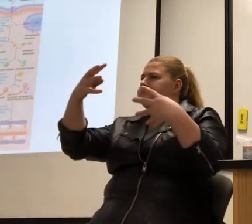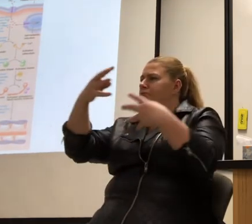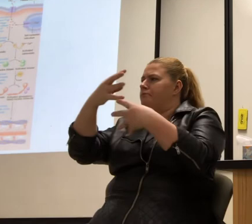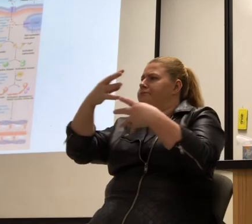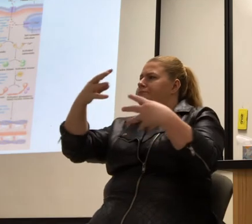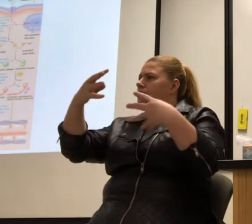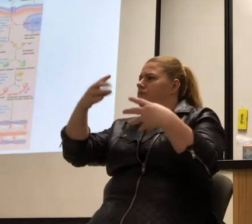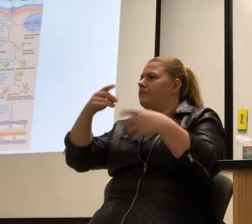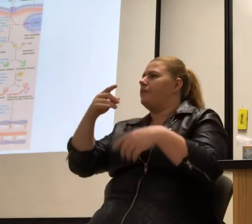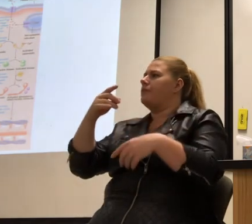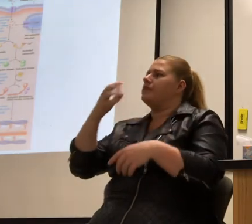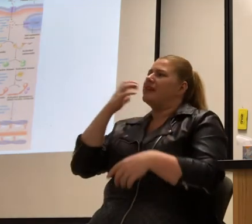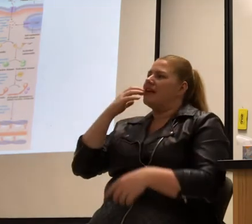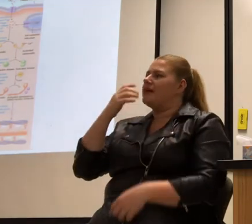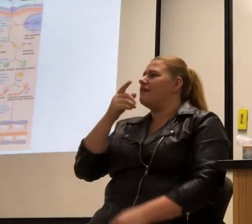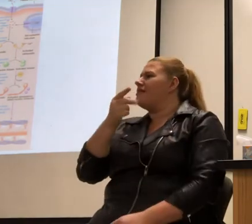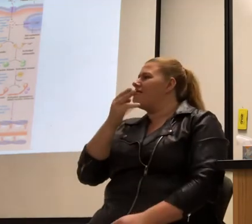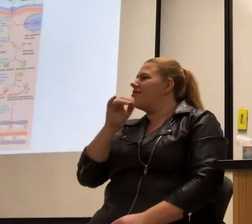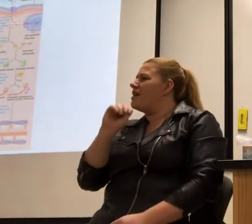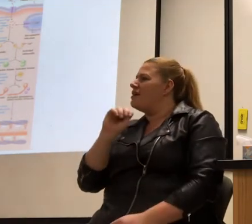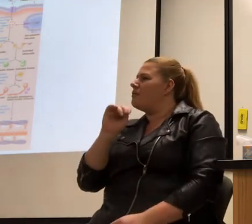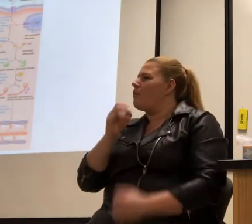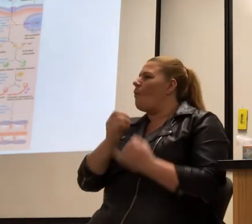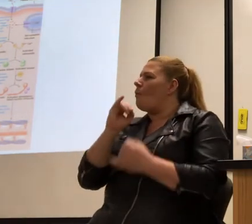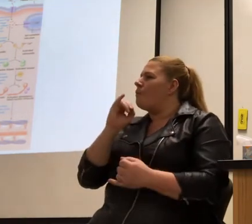you have the thin filaments.